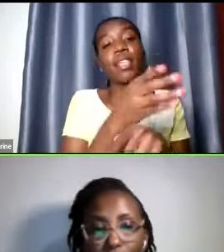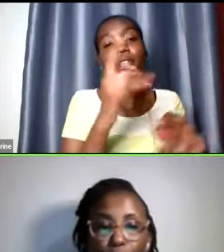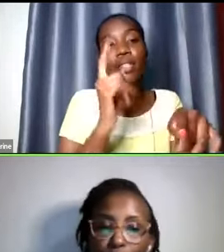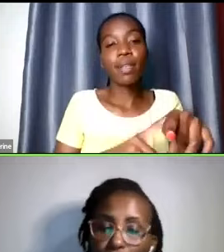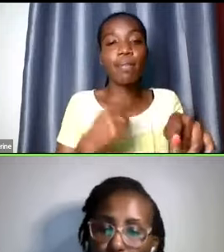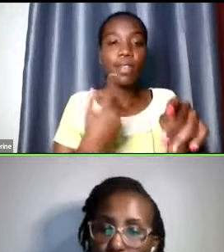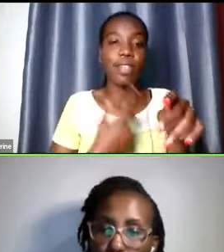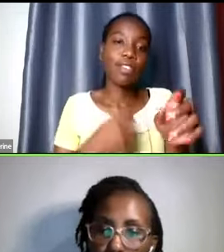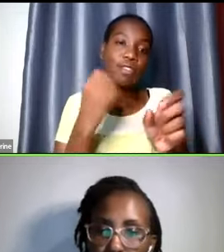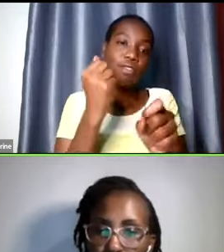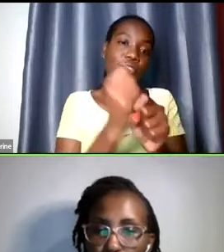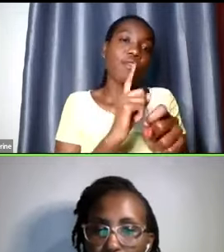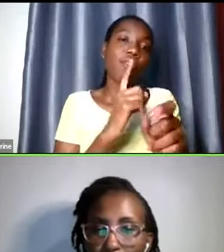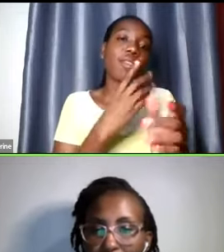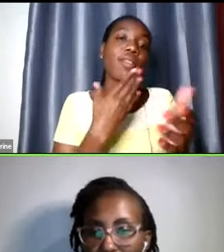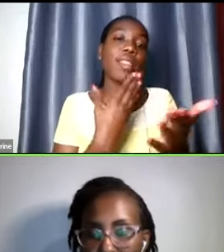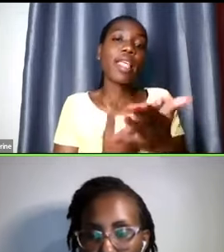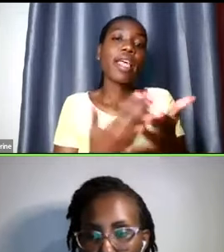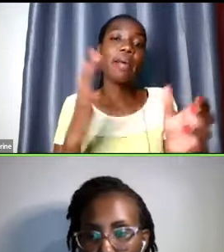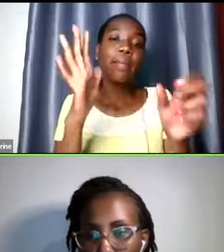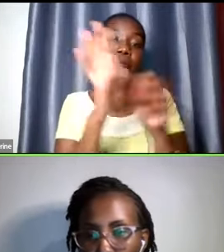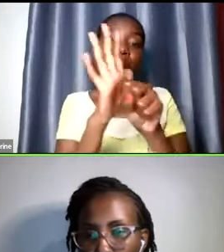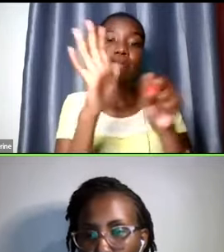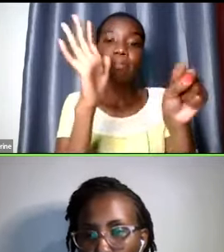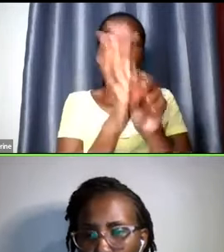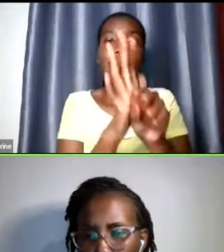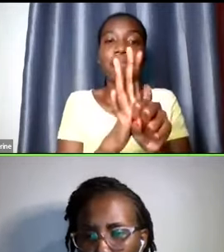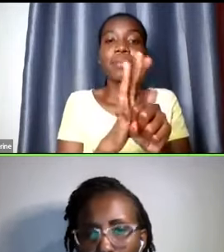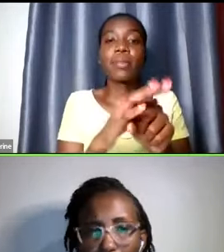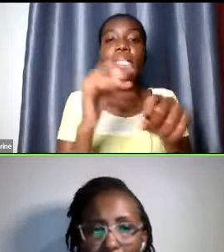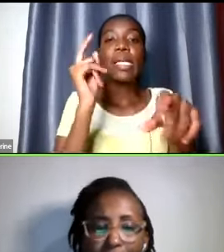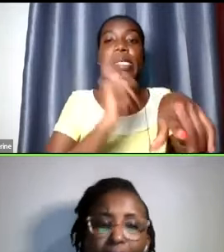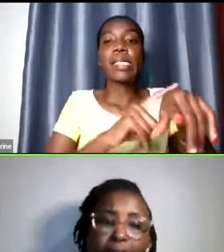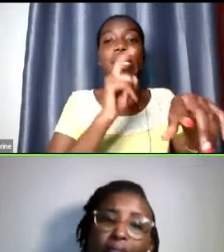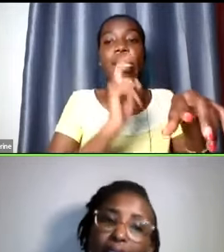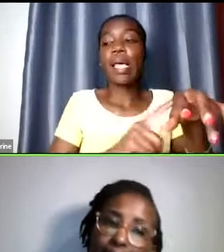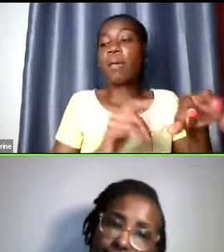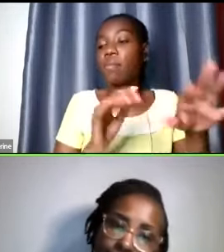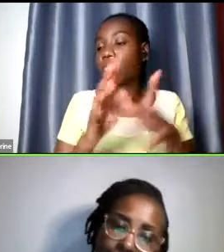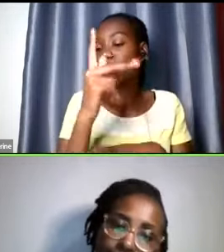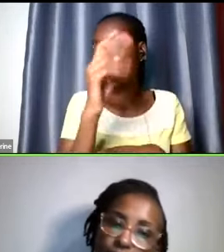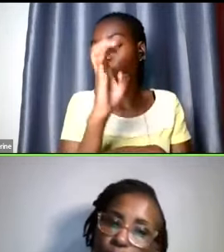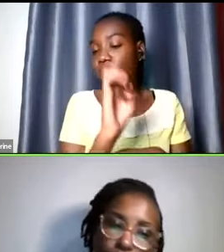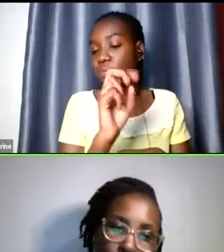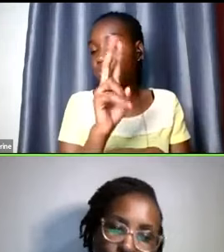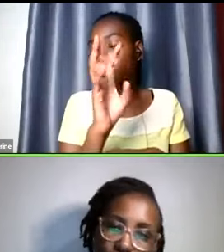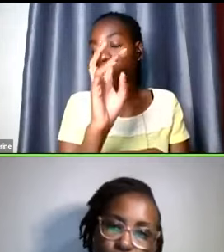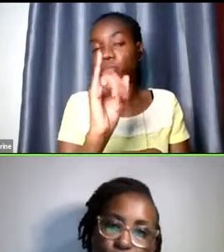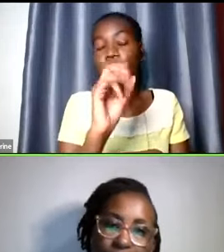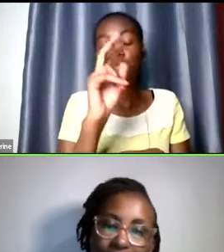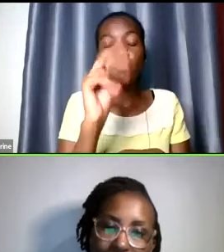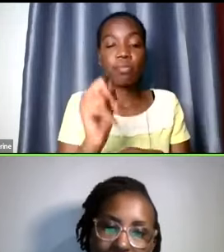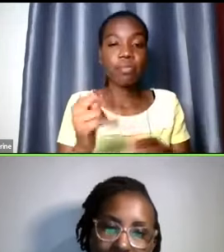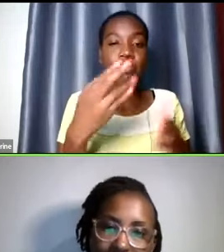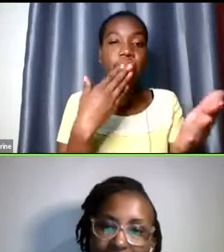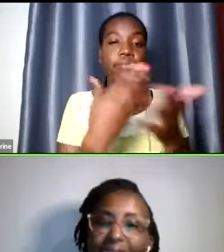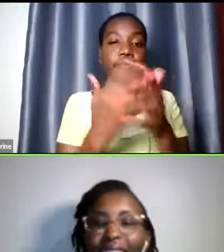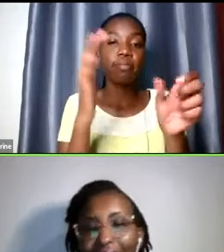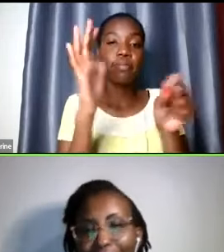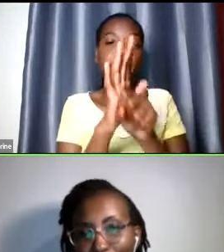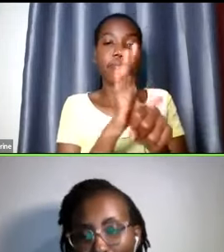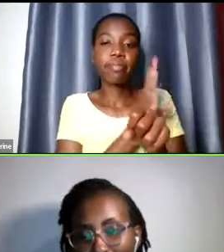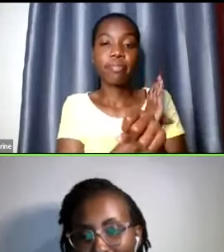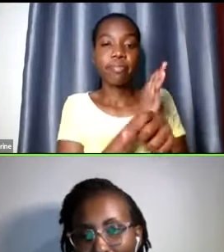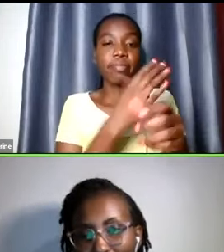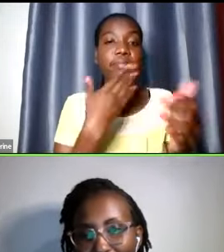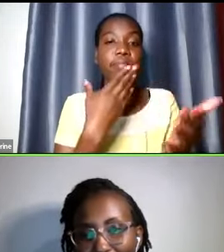recording. So thank you so much for your time, Kevin. Thank you so much for being here. Catherine Sidande, we appreciate you. Asante sana.